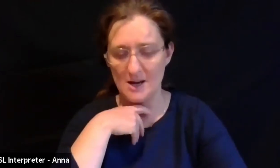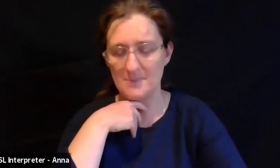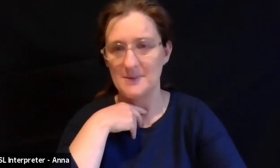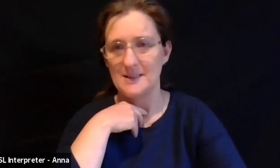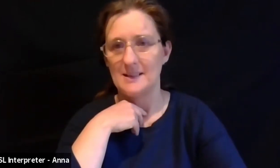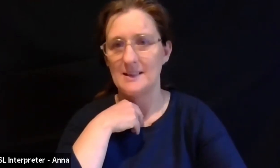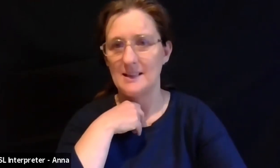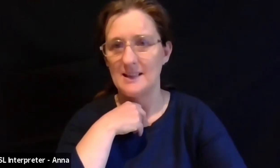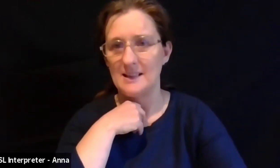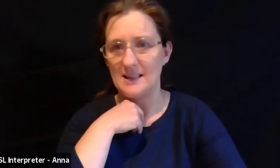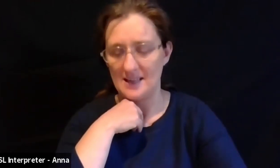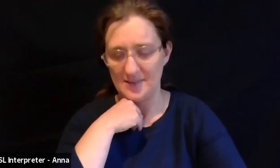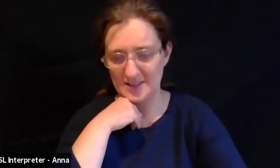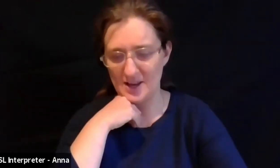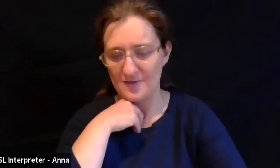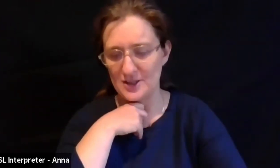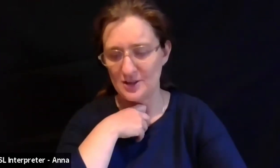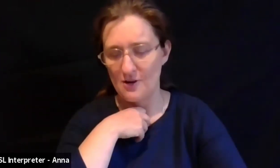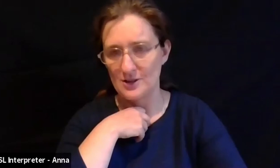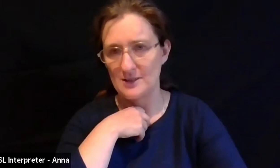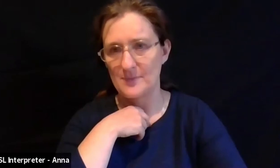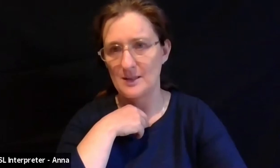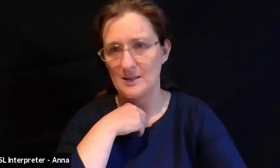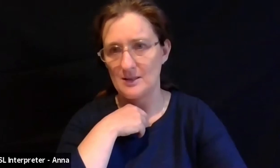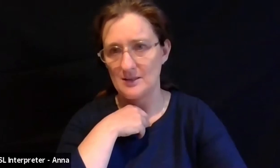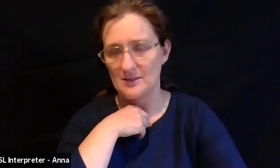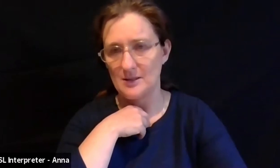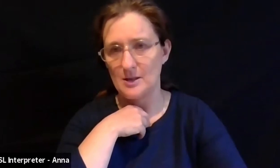We come in this service to God,